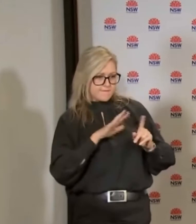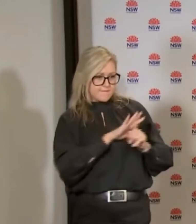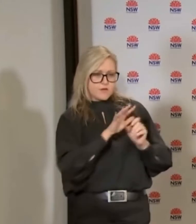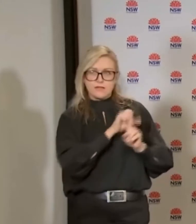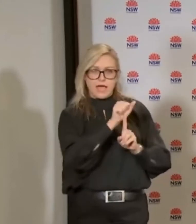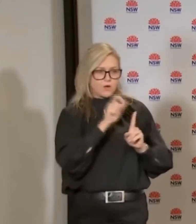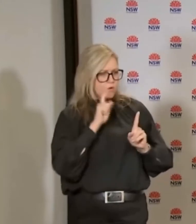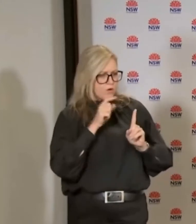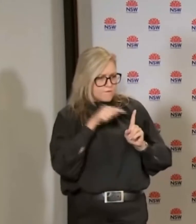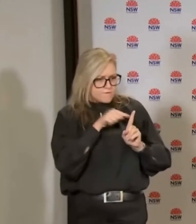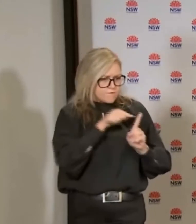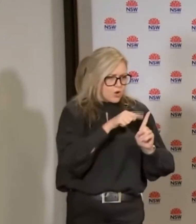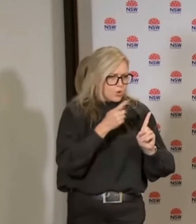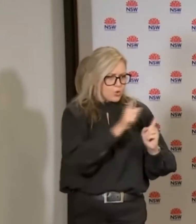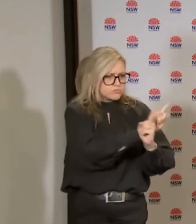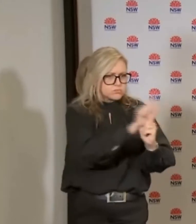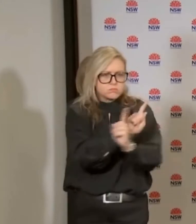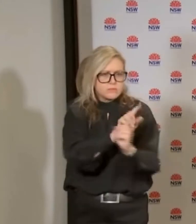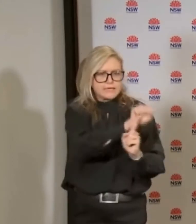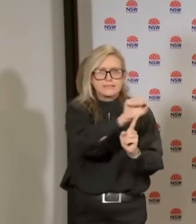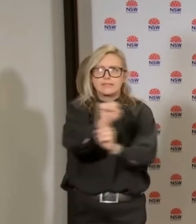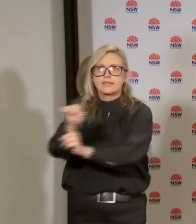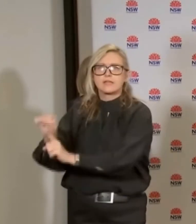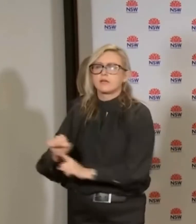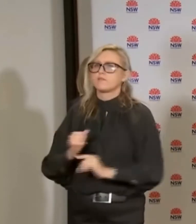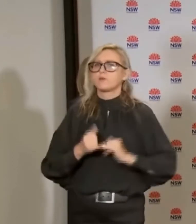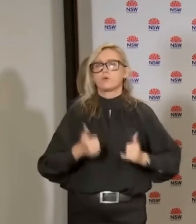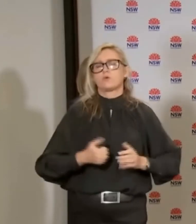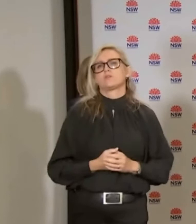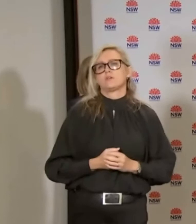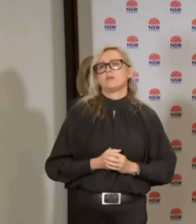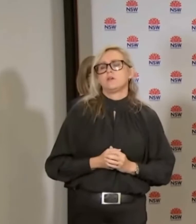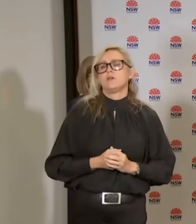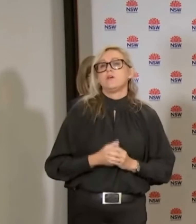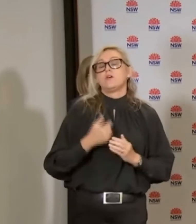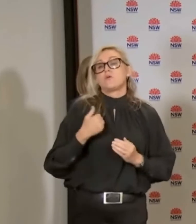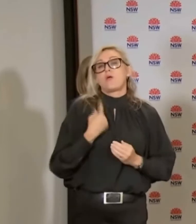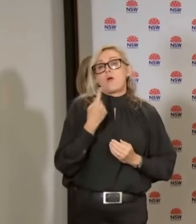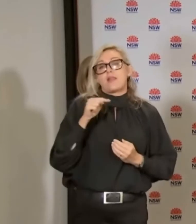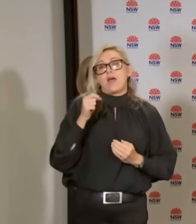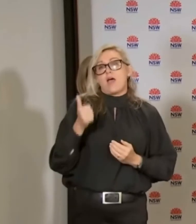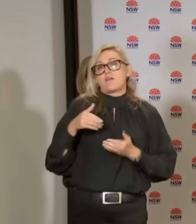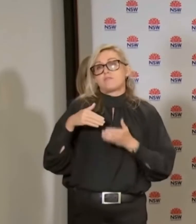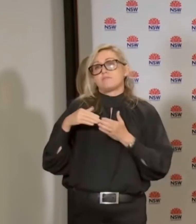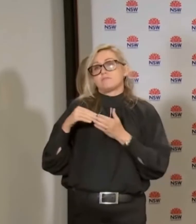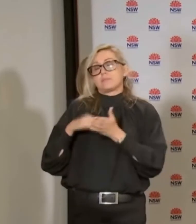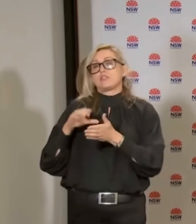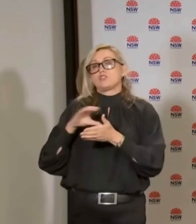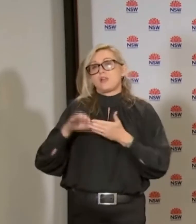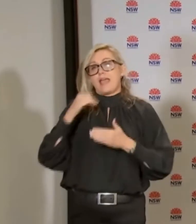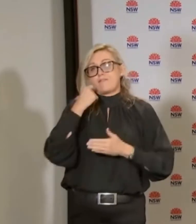look across the board, we're having an economic impact of around $1.5 billion a month. That is mainly on the back